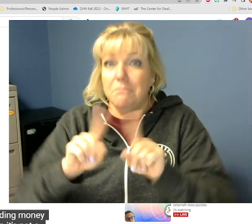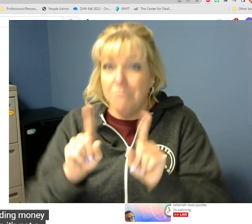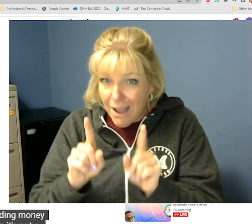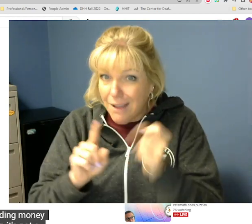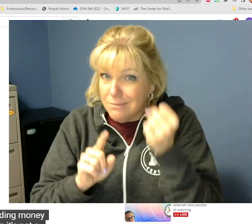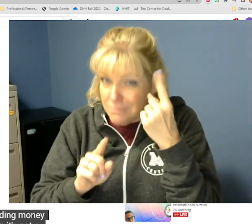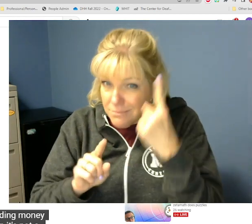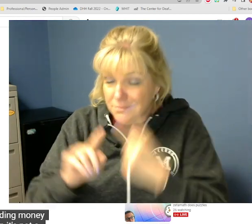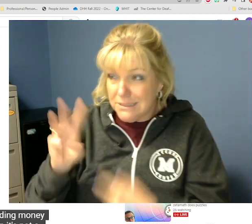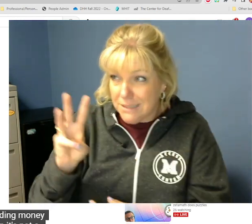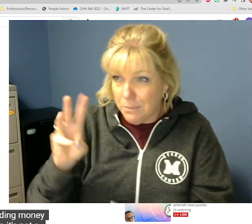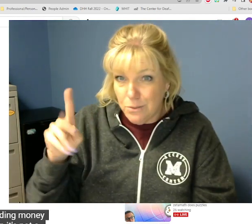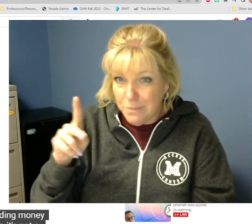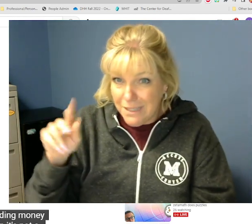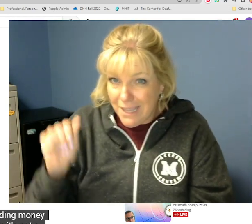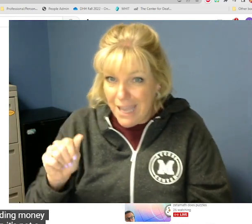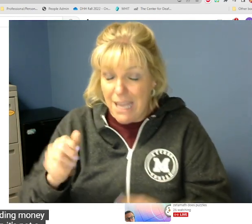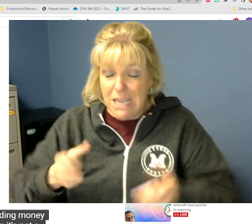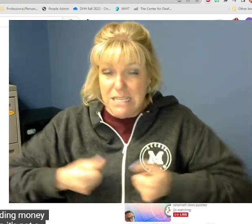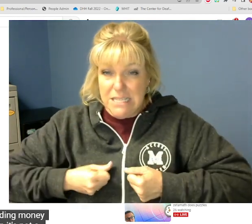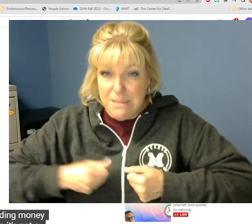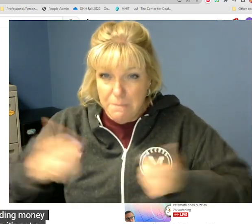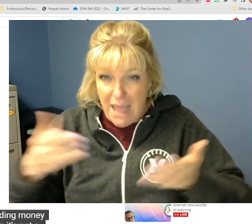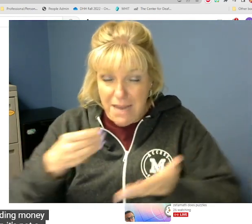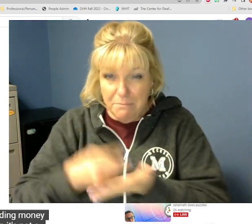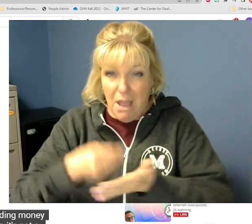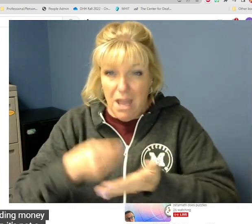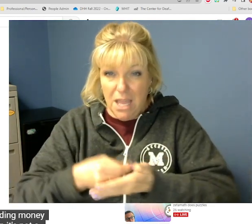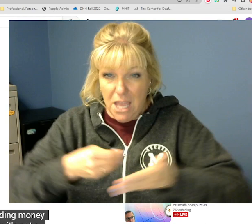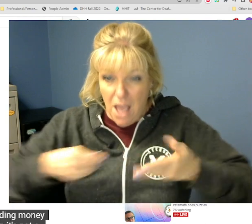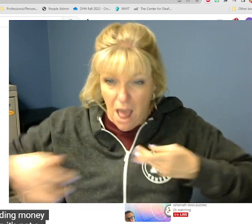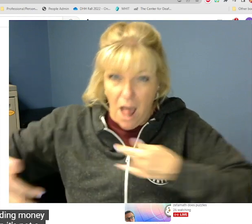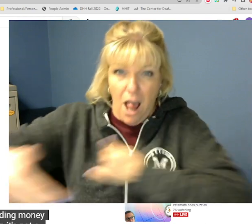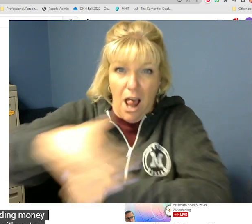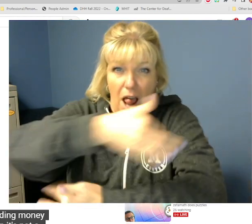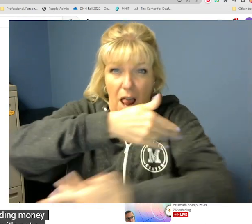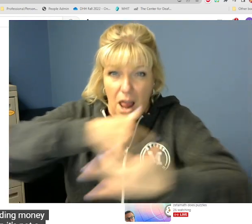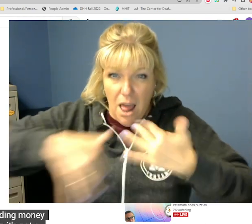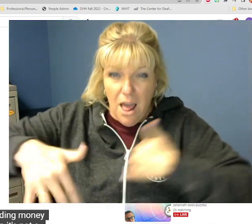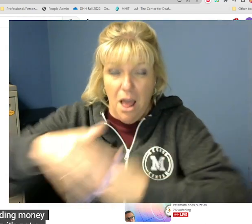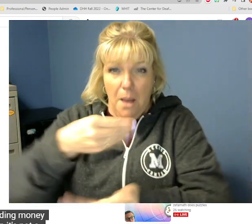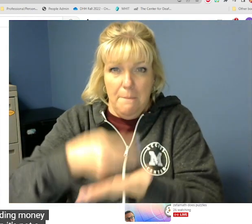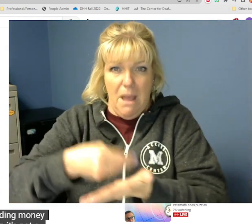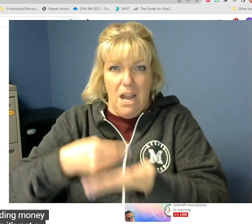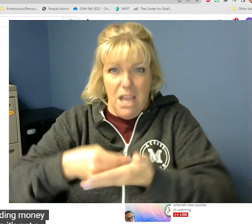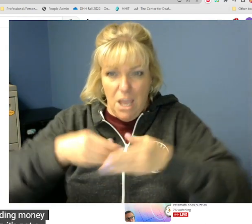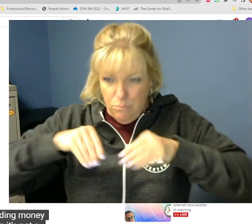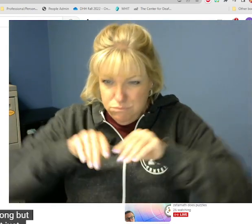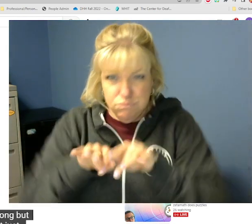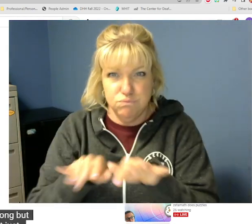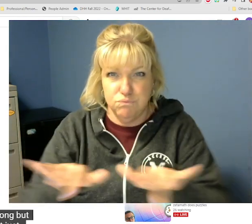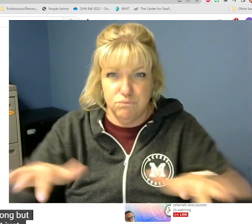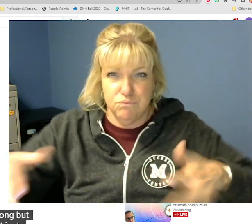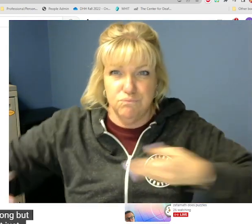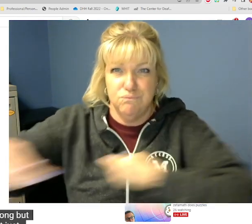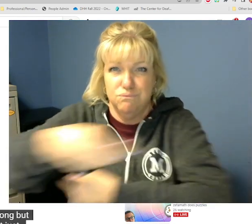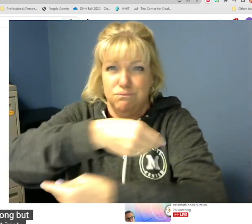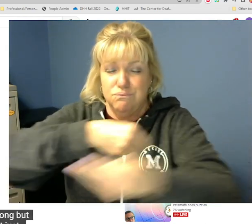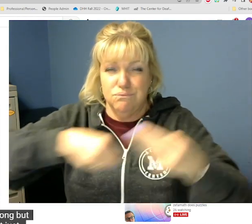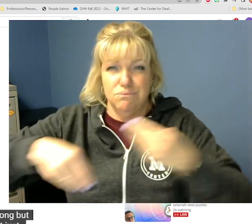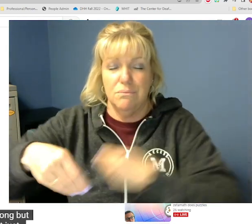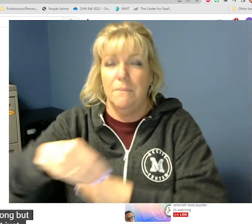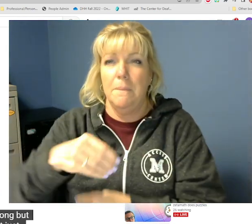way it's spending money and moving money around, is going to, again, it's not a real good direct